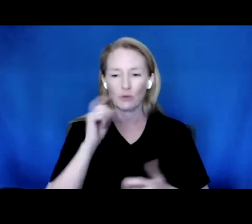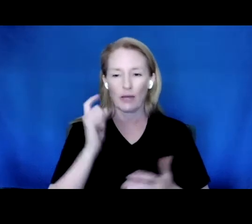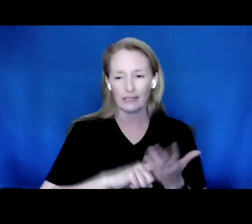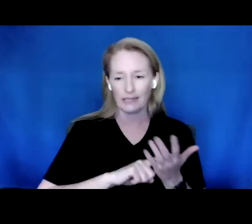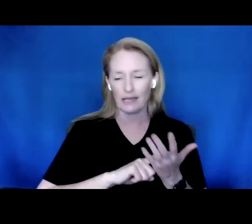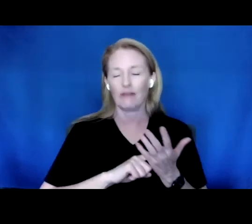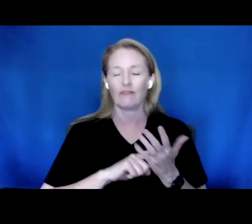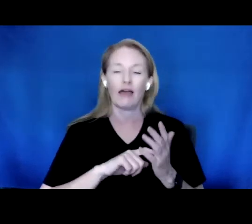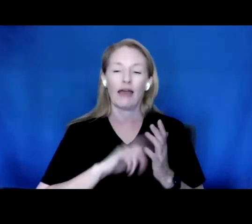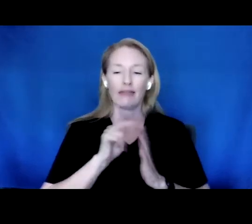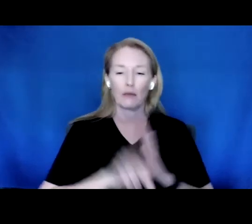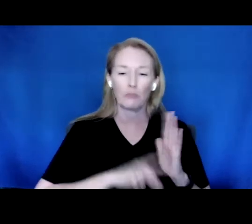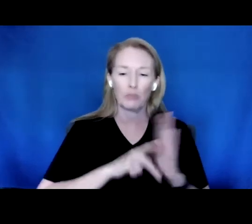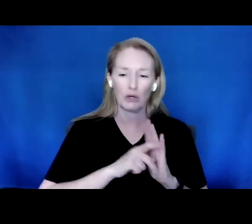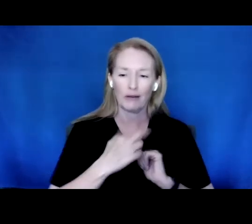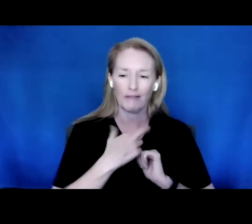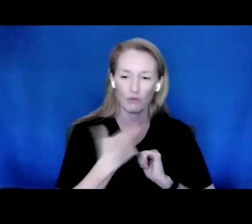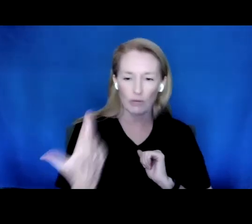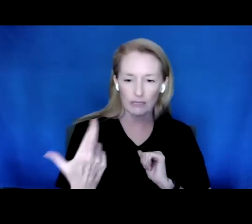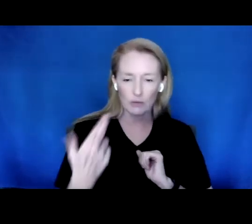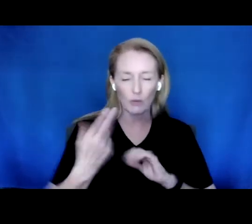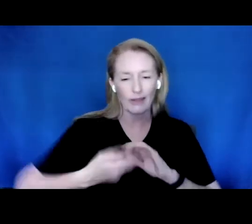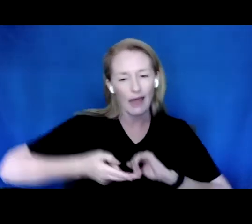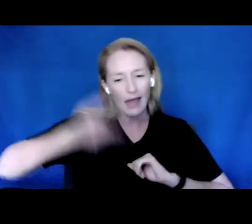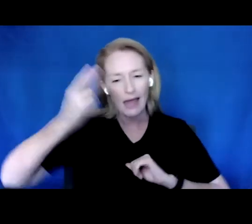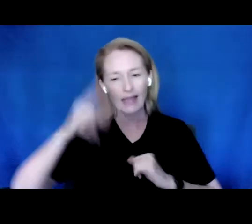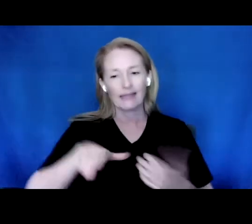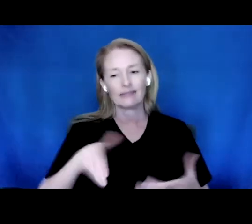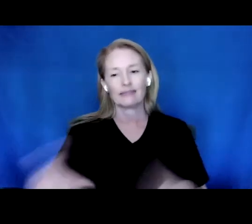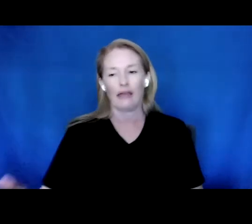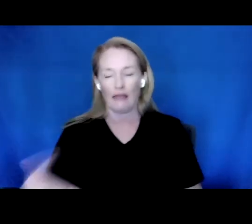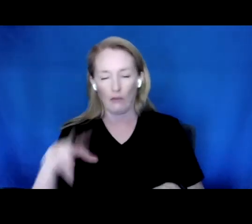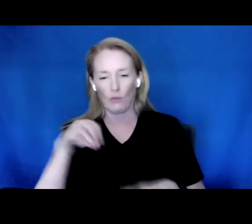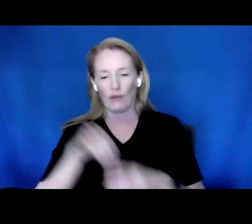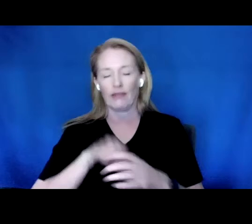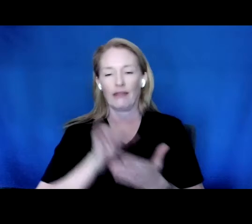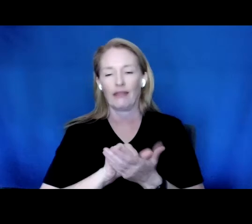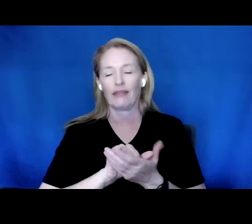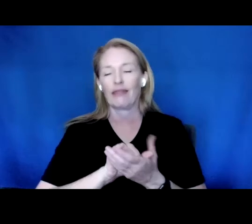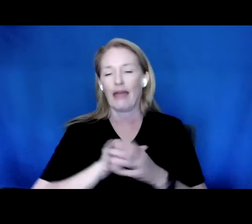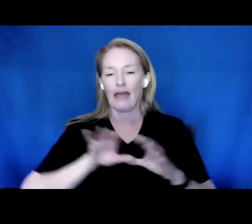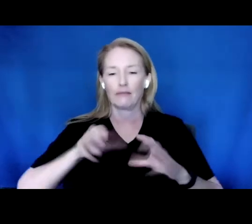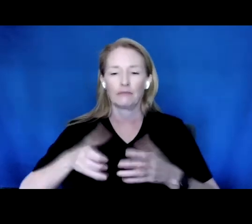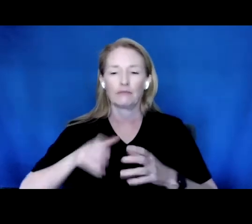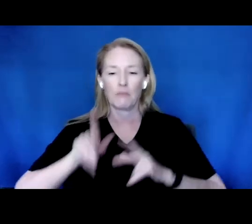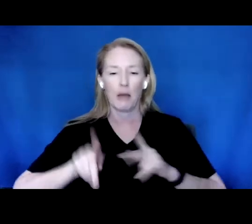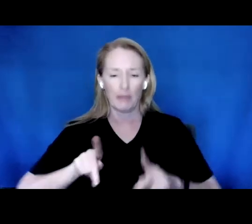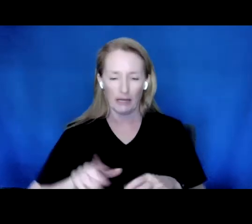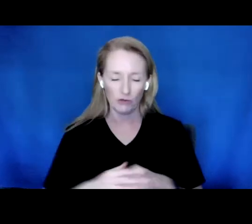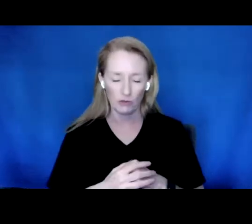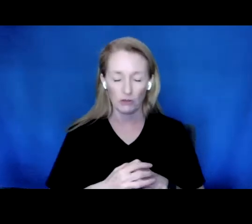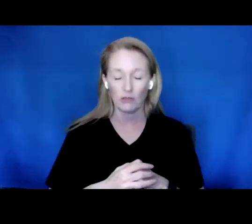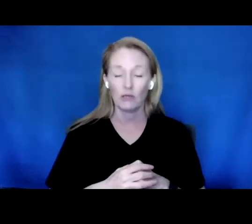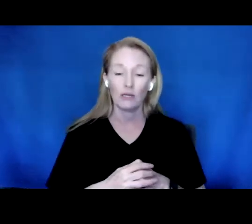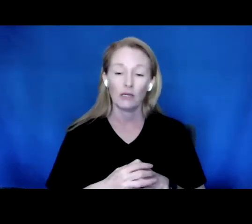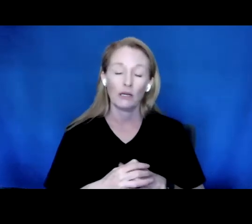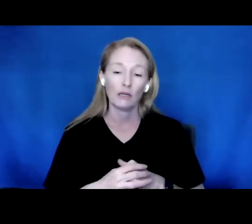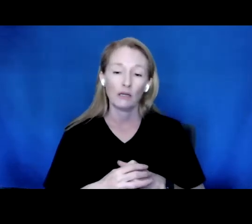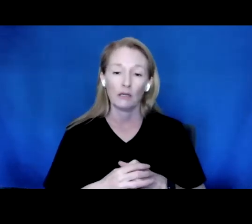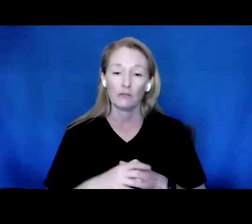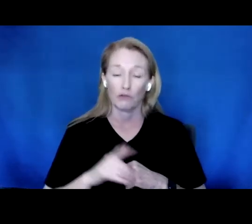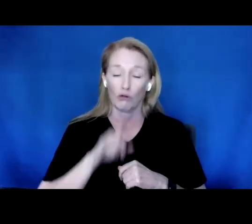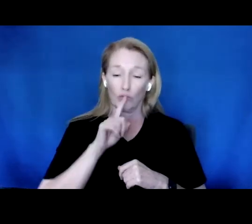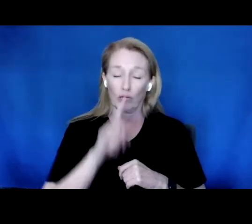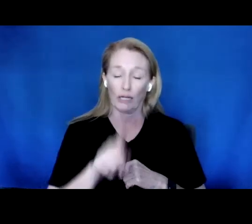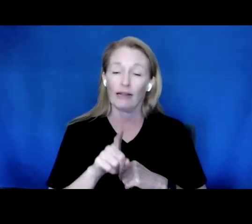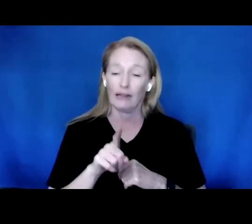excess mortality rate within our priority populations. And it's really this result from phase 1,